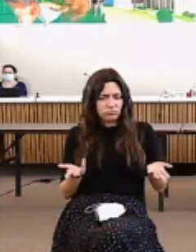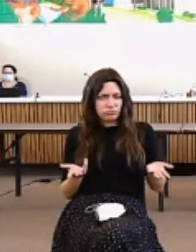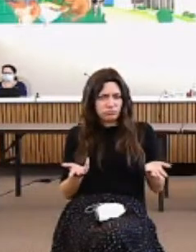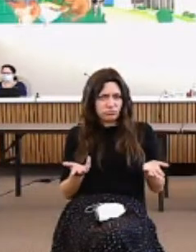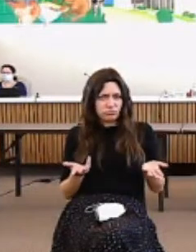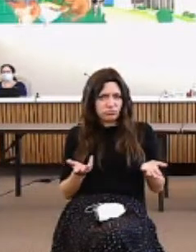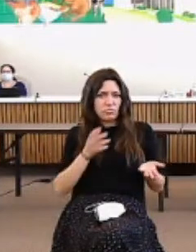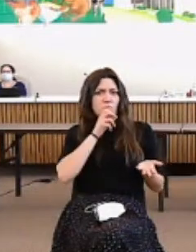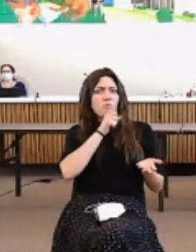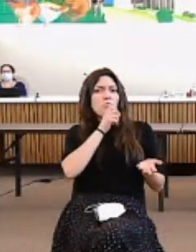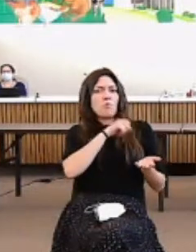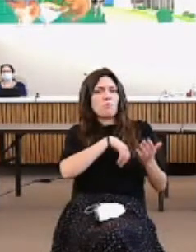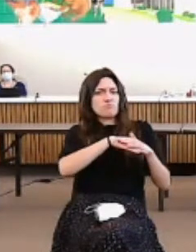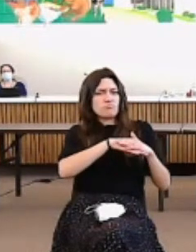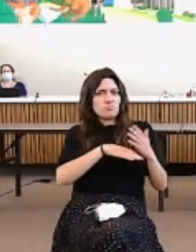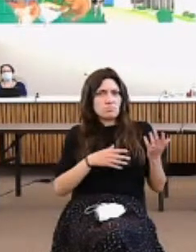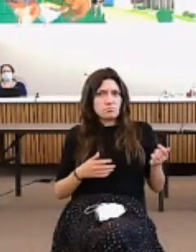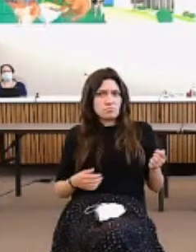resident?